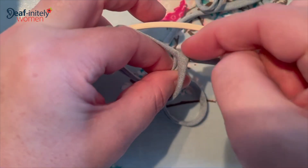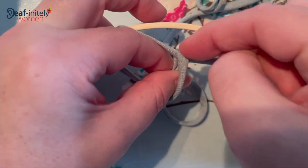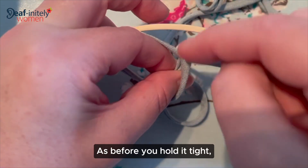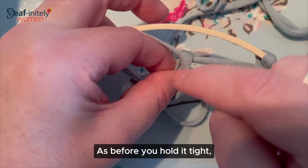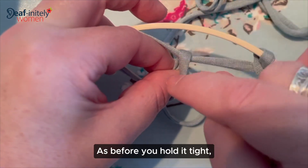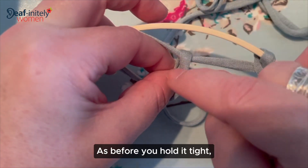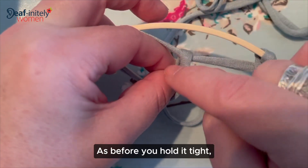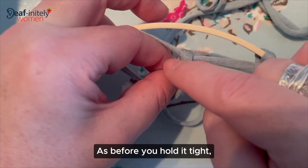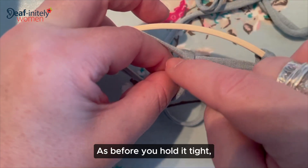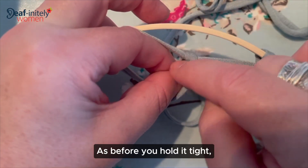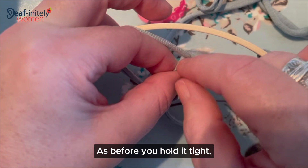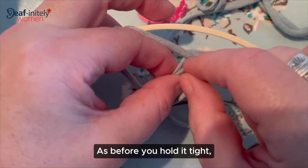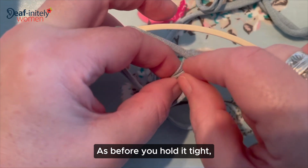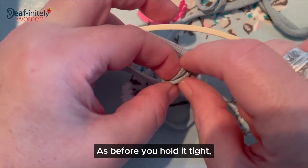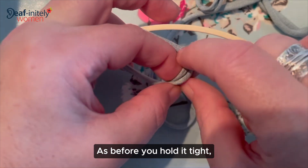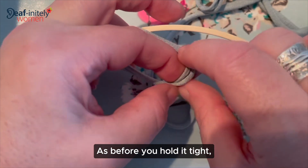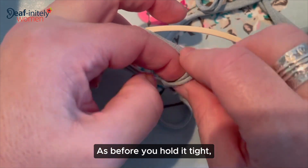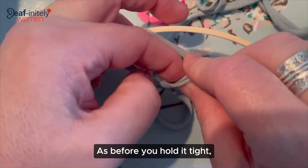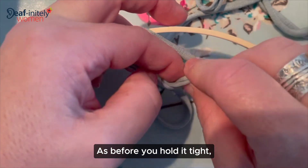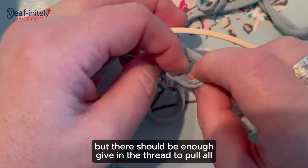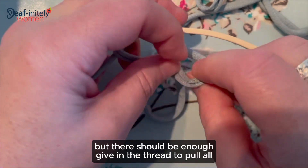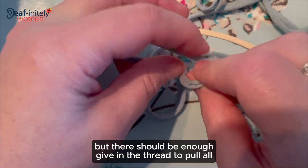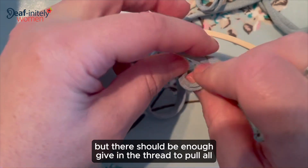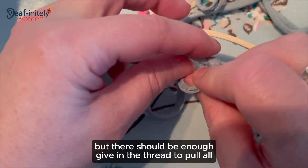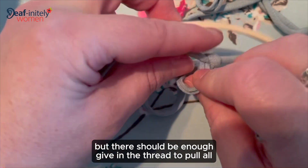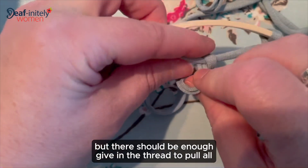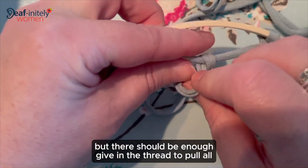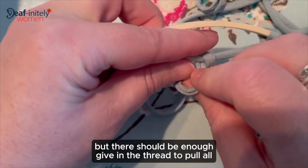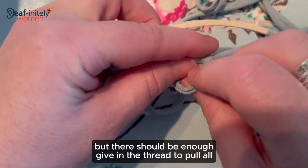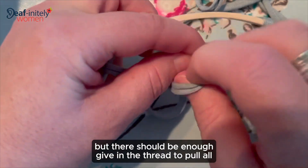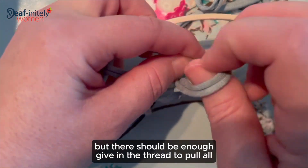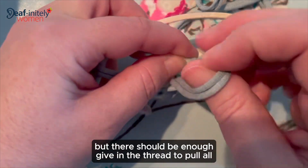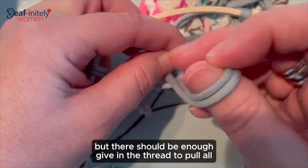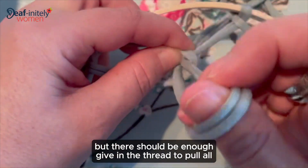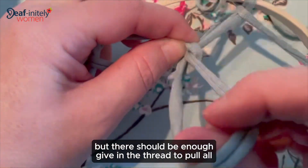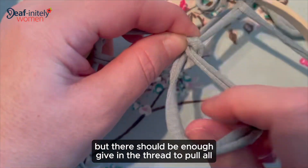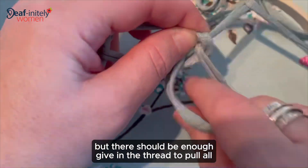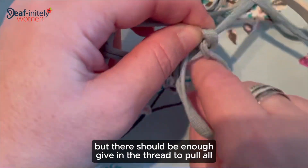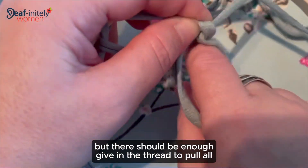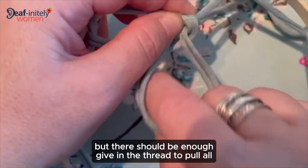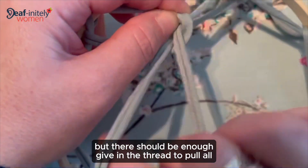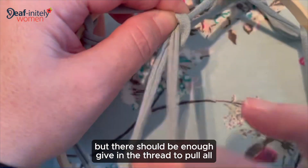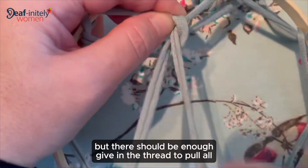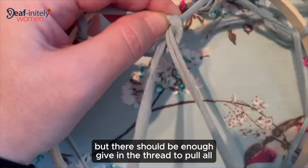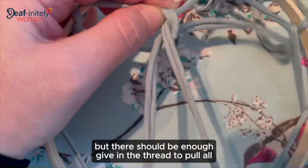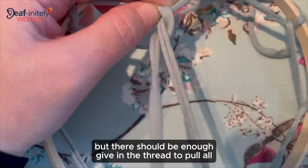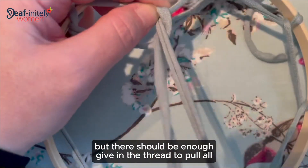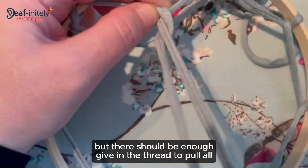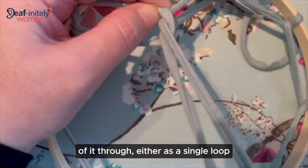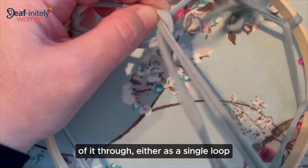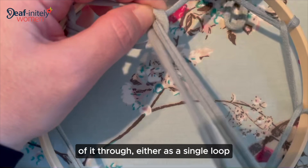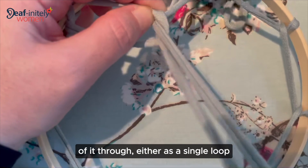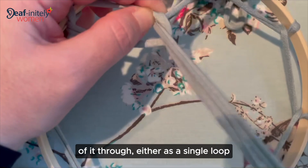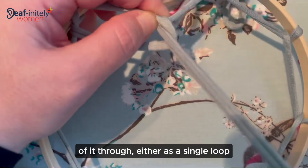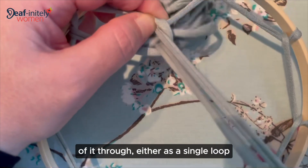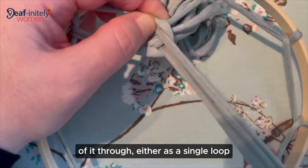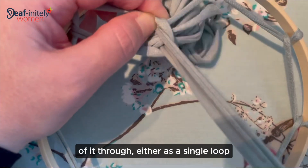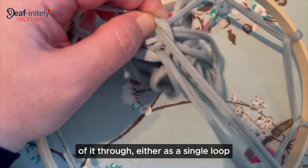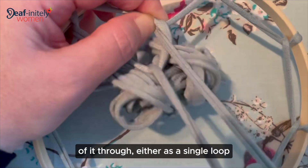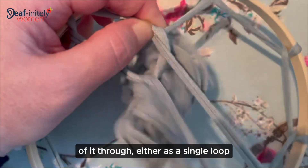As before, you hold it tight, but there should be enough give in the thread to pull all of it through, either as a